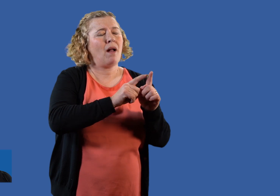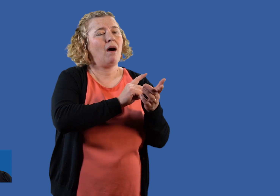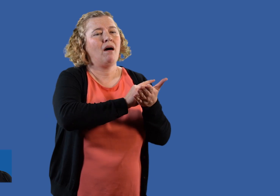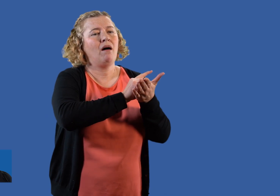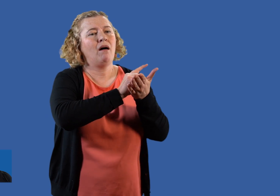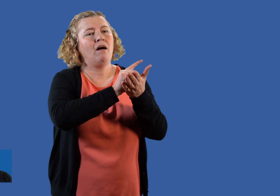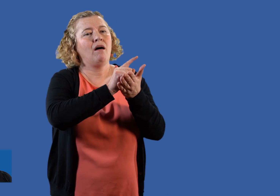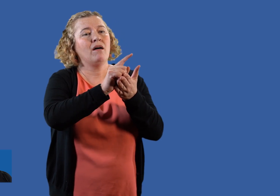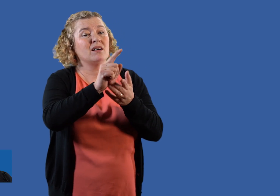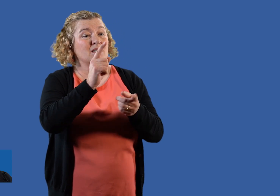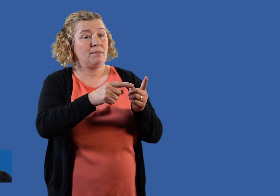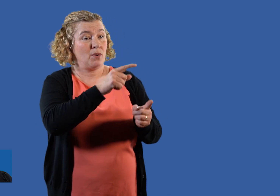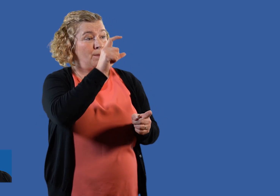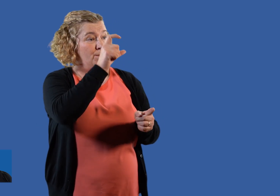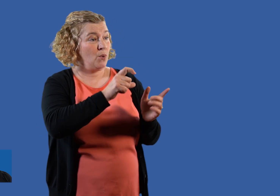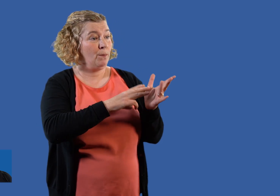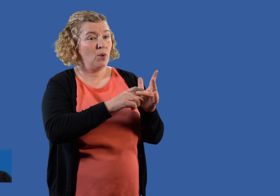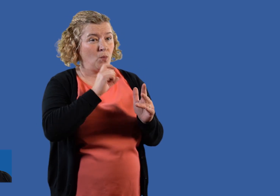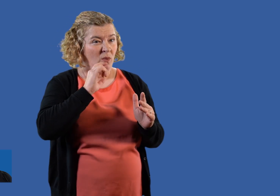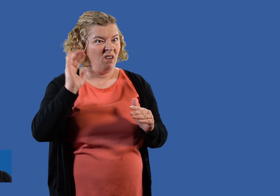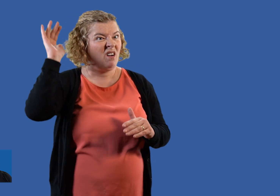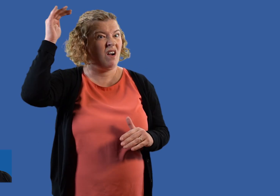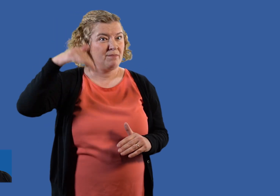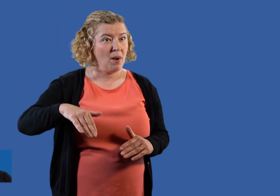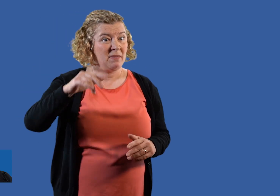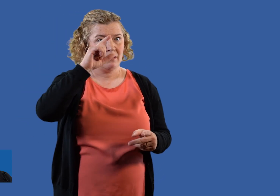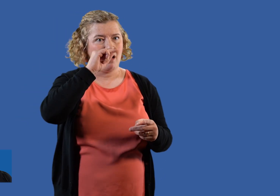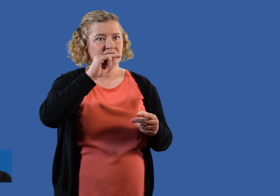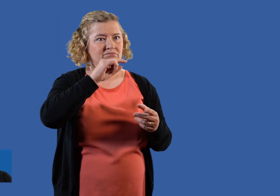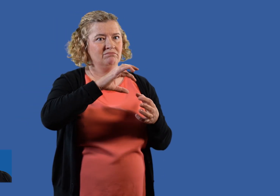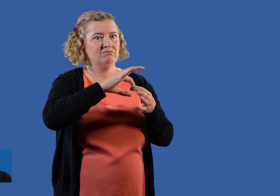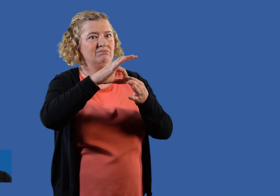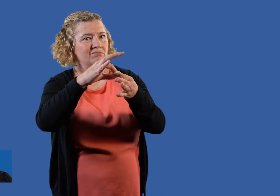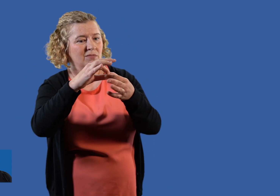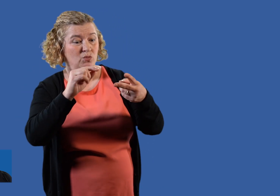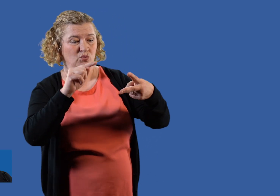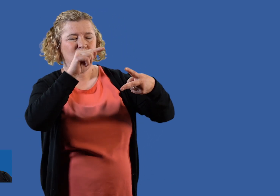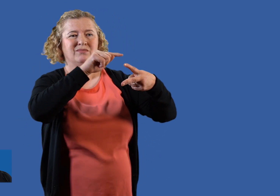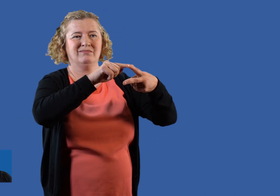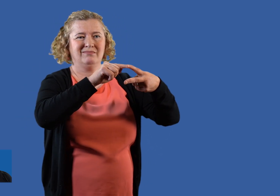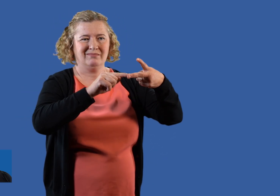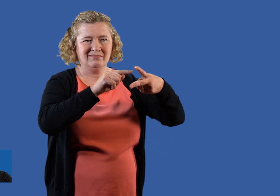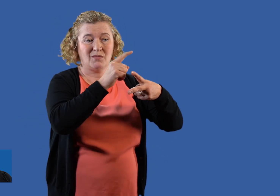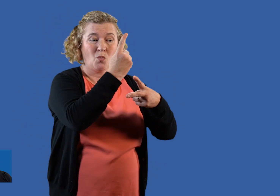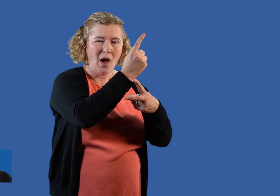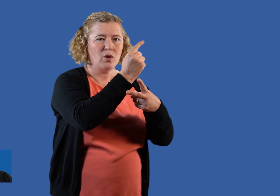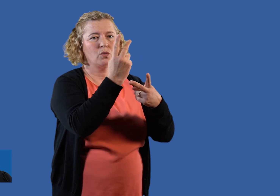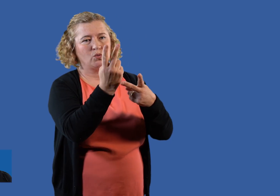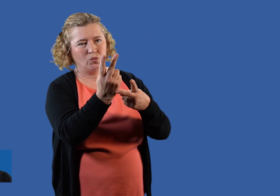Over time, the person's changes in mood may develop into a diagnosis of bipolar 1 or 2.